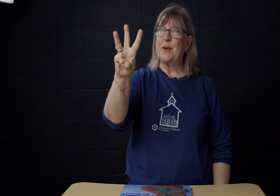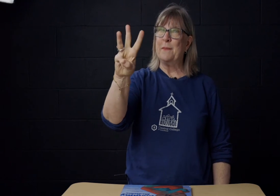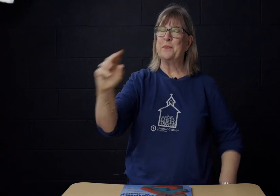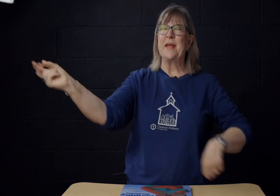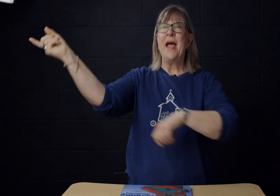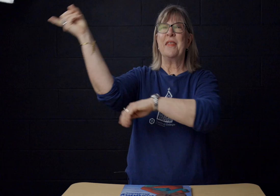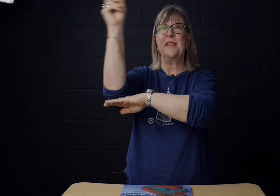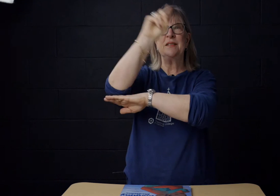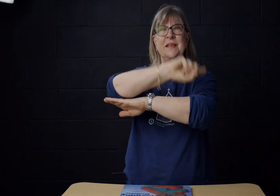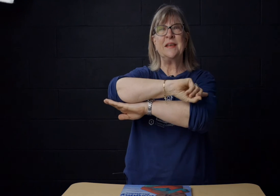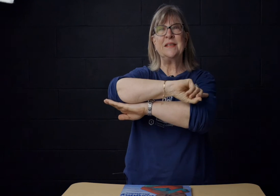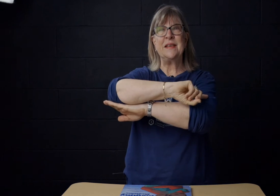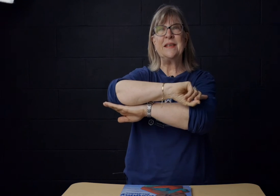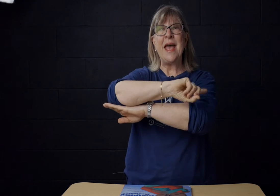three. This is the day